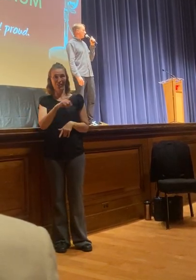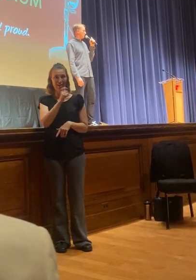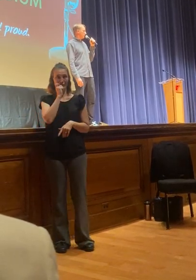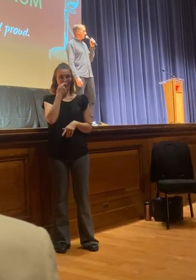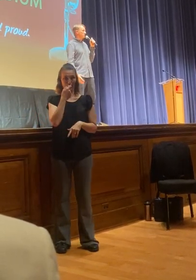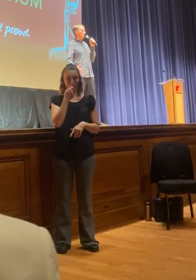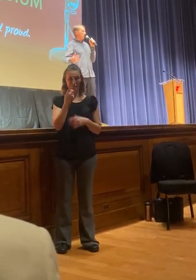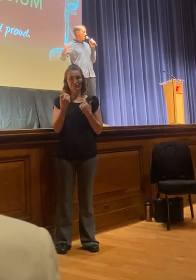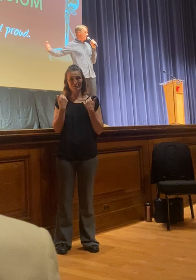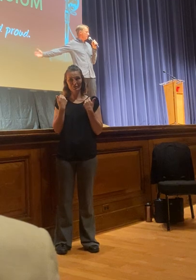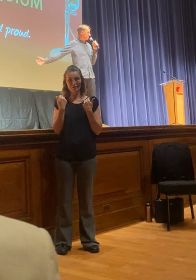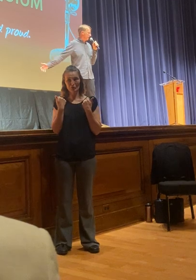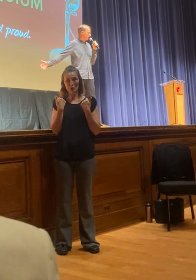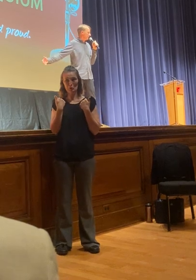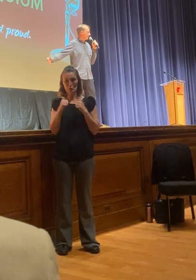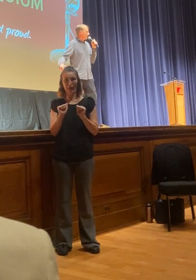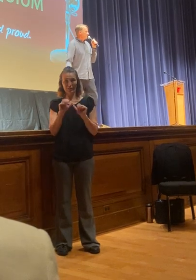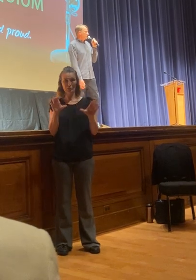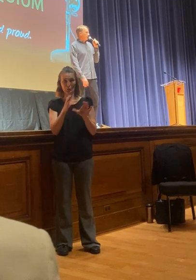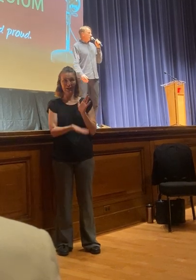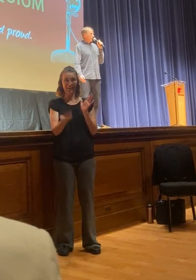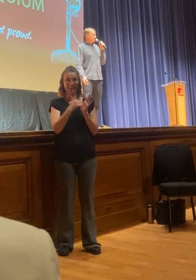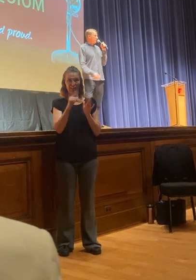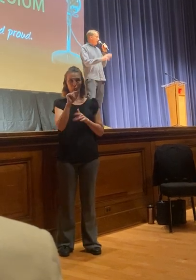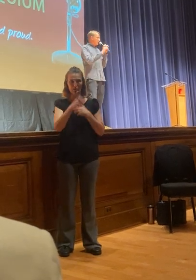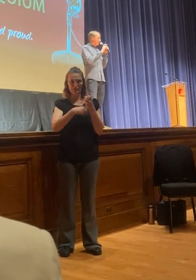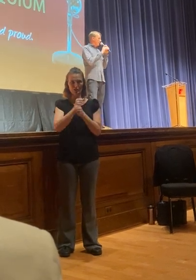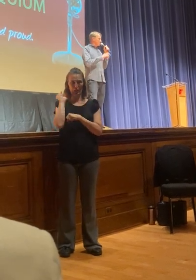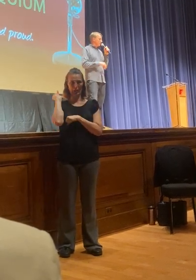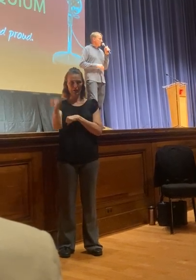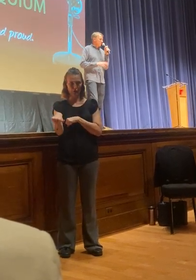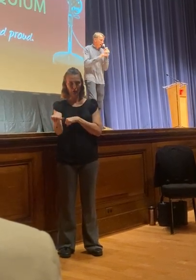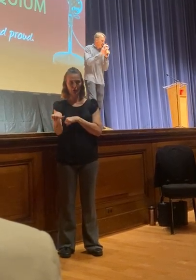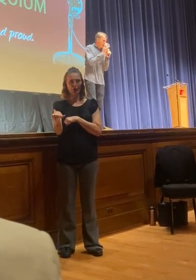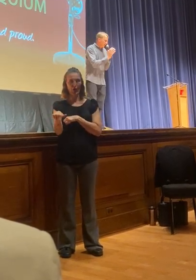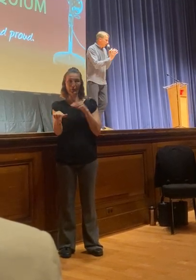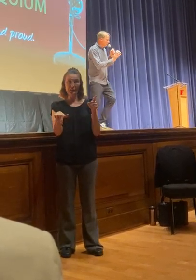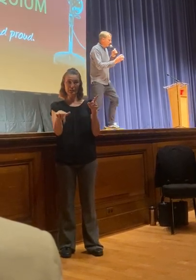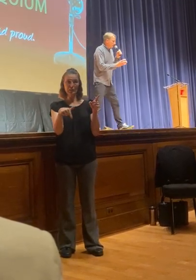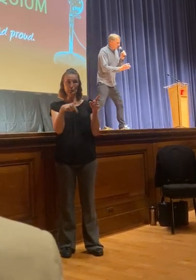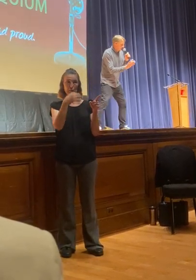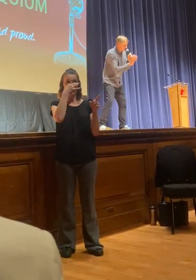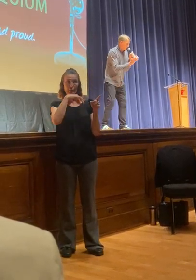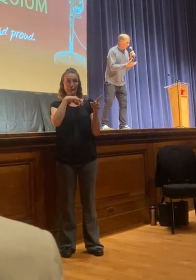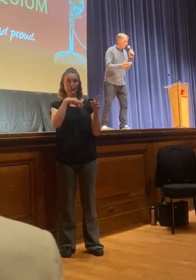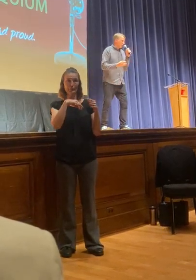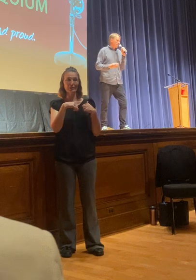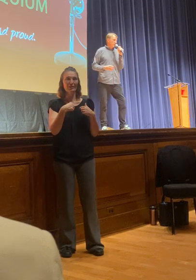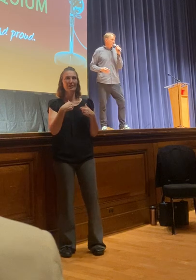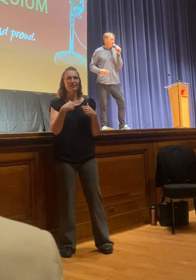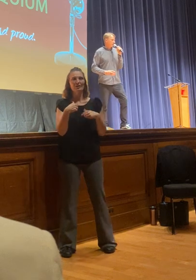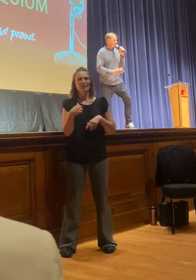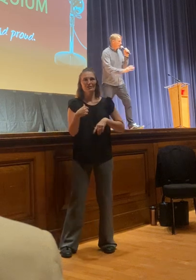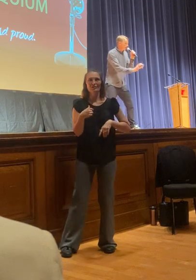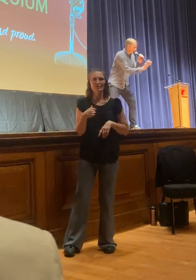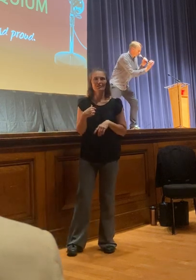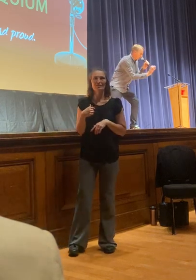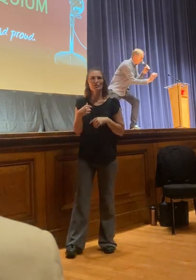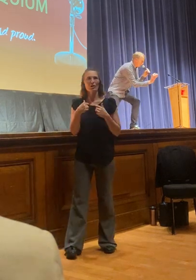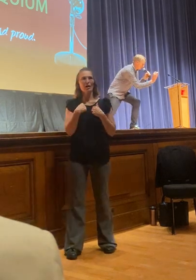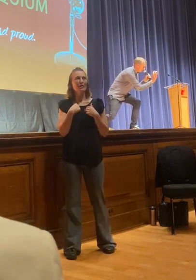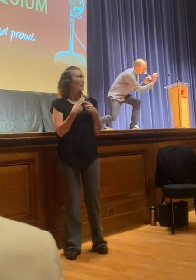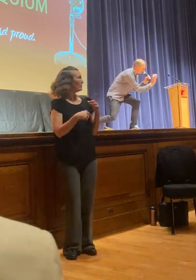he's trying the muska flip, it's 20 years later, um, and he started getting close, so I got down to, you what you call it, the ghost face angle,